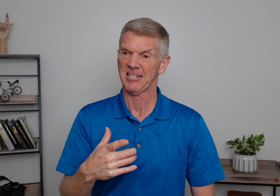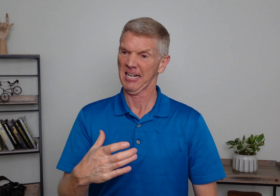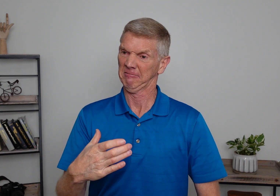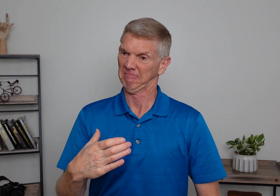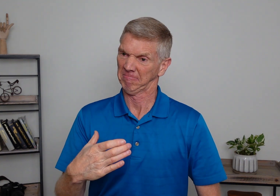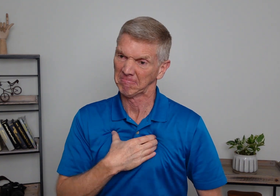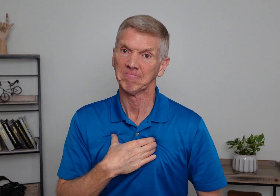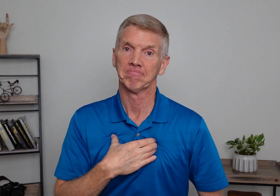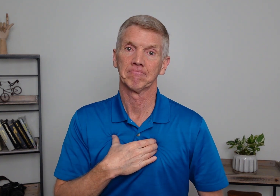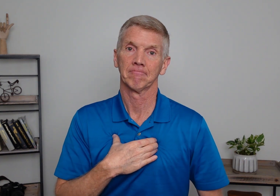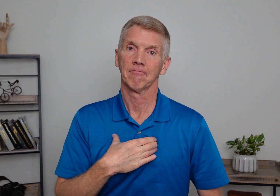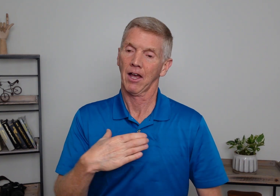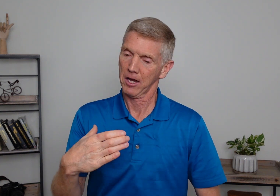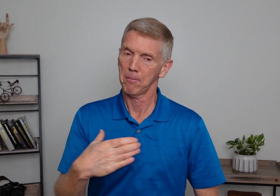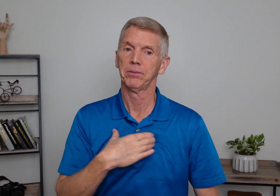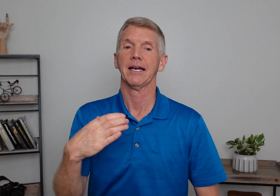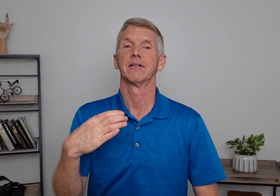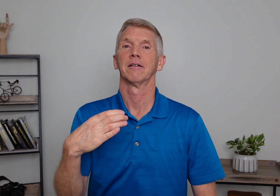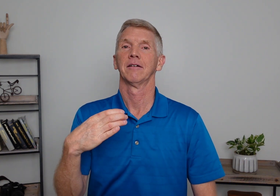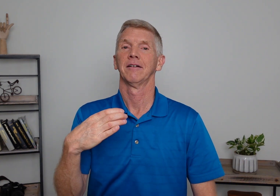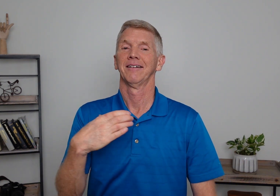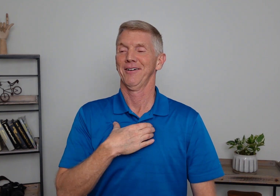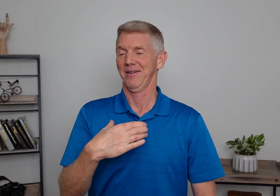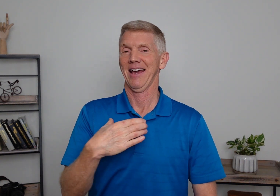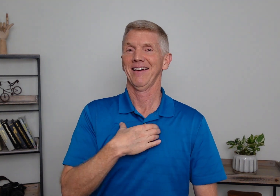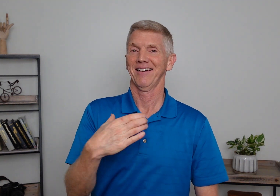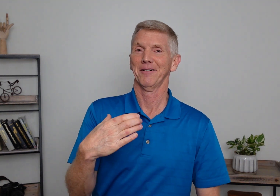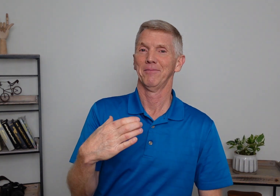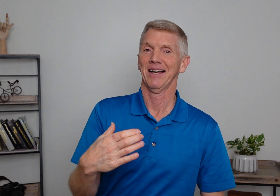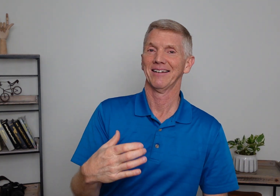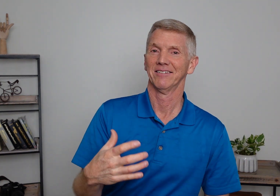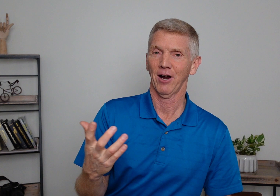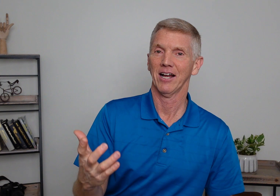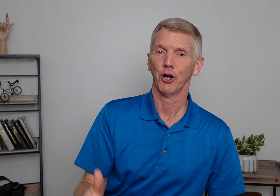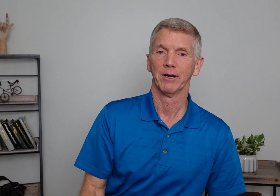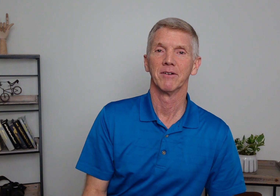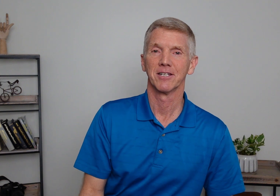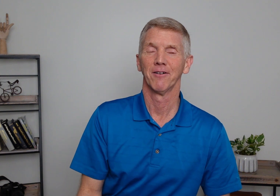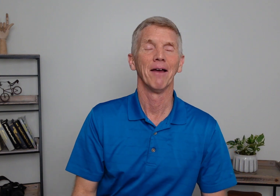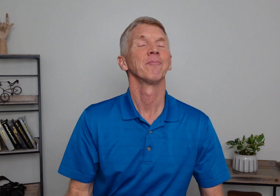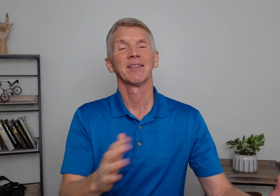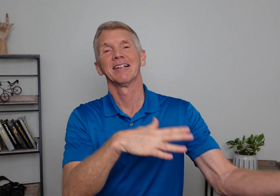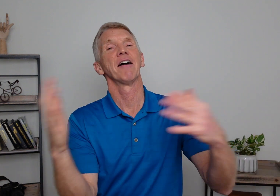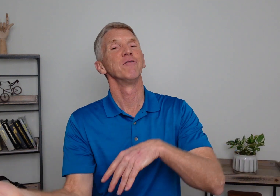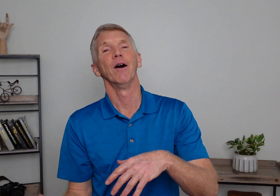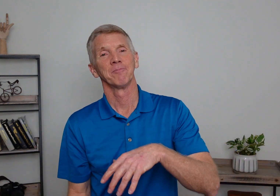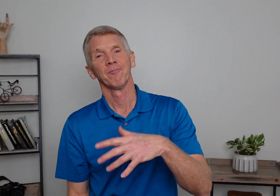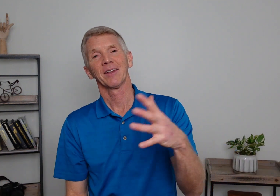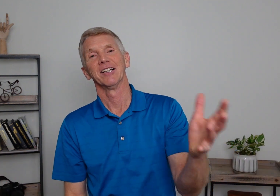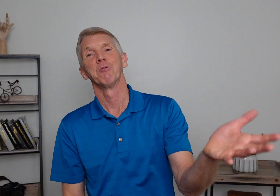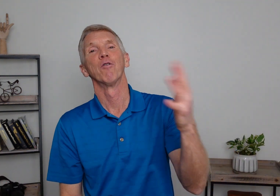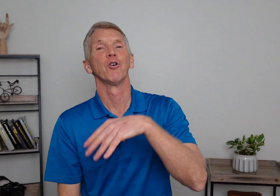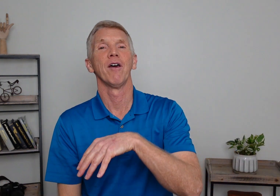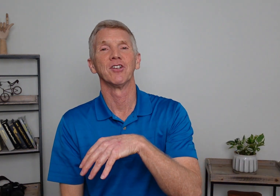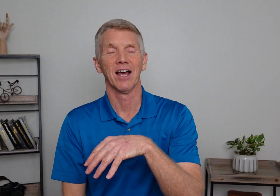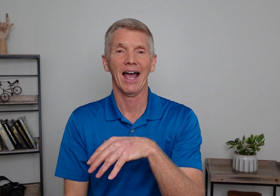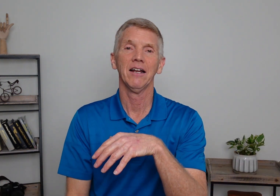a complaint. Okay? Complaint, right? A grievance. All right, let's have some fun. Let's move over to the other side of